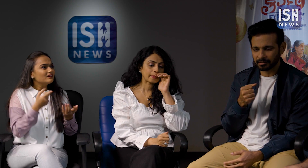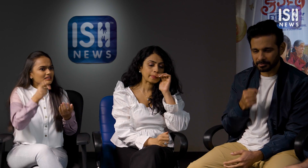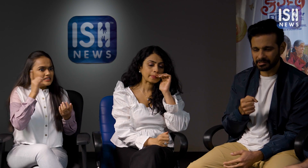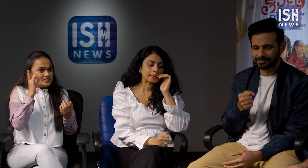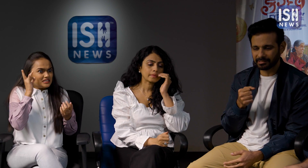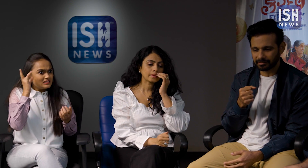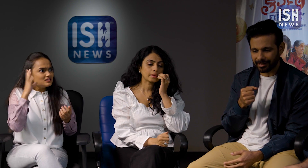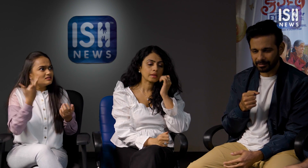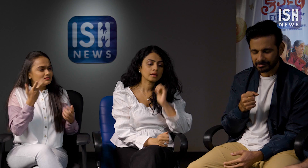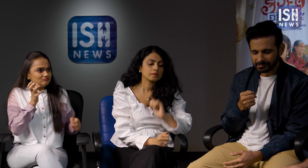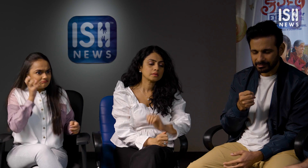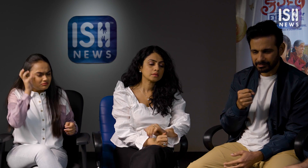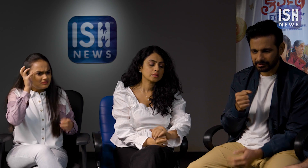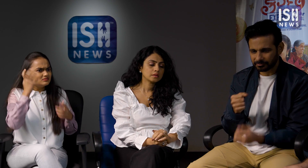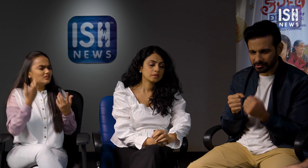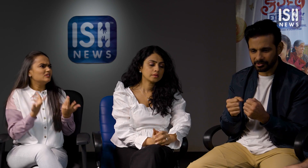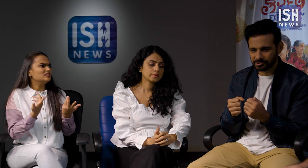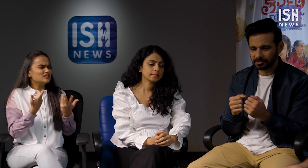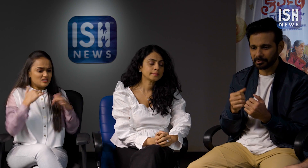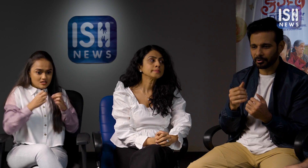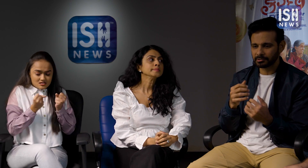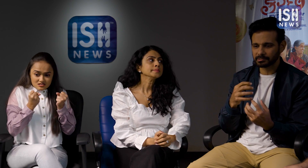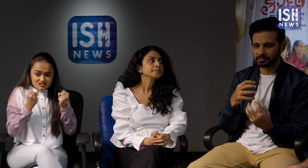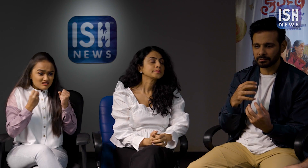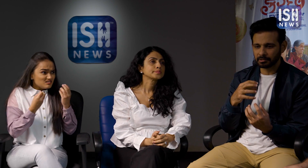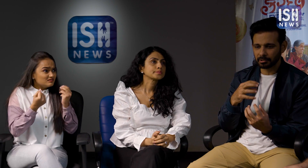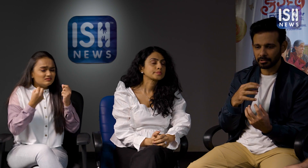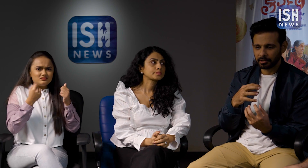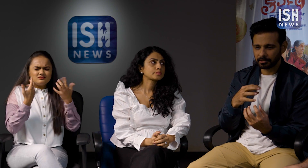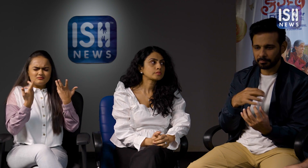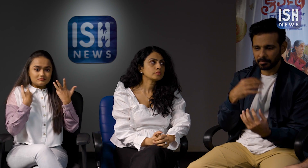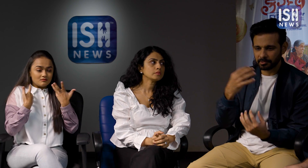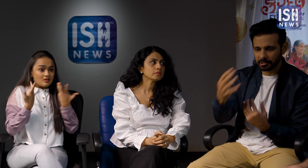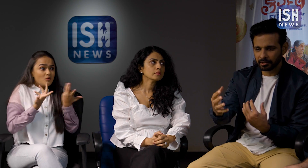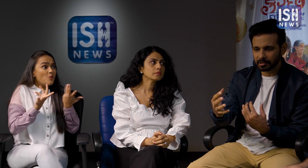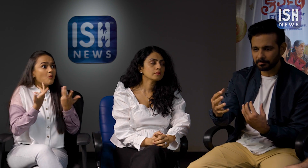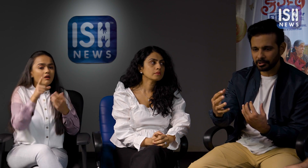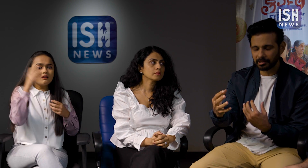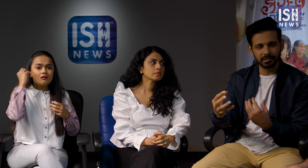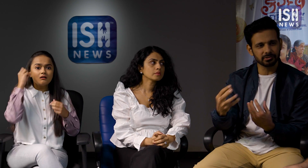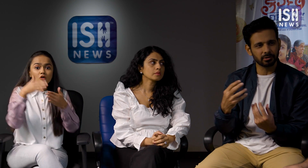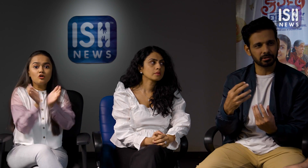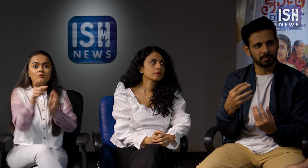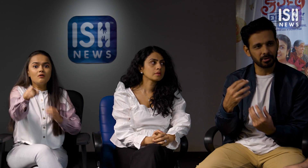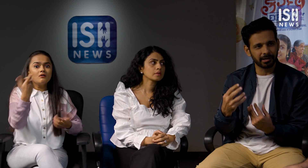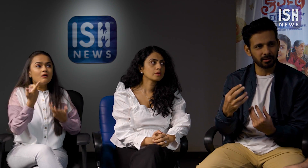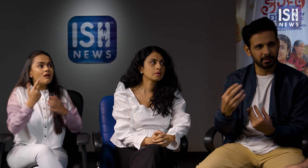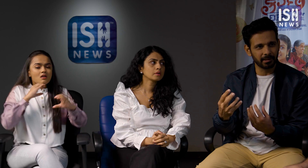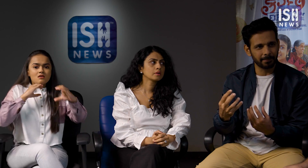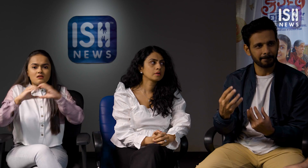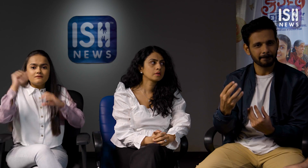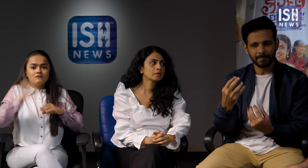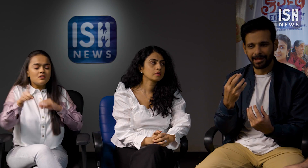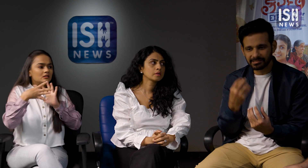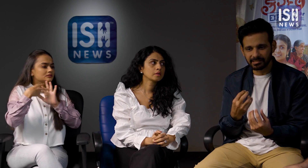anger and upset and frustration because the hearing community does not communicate with